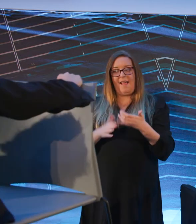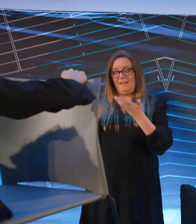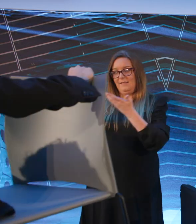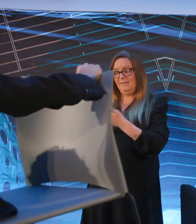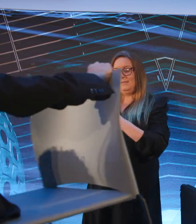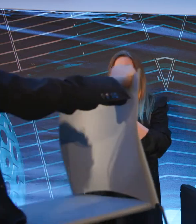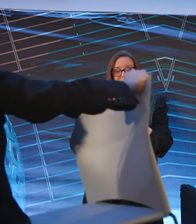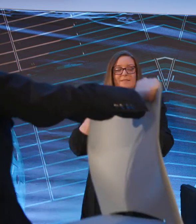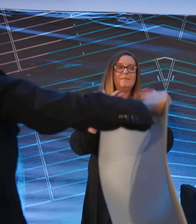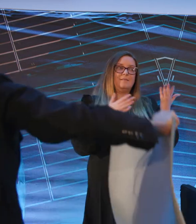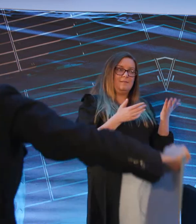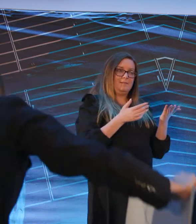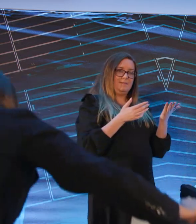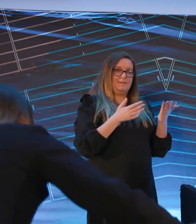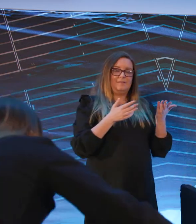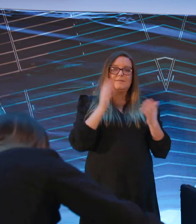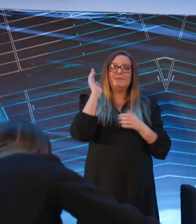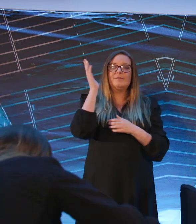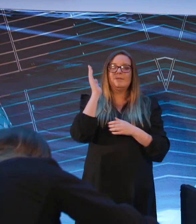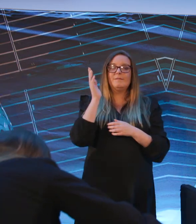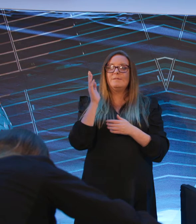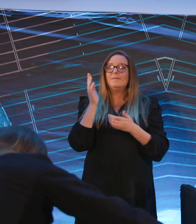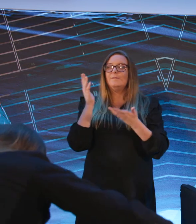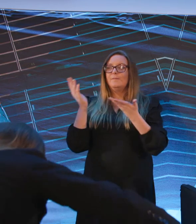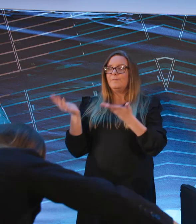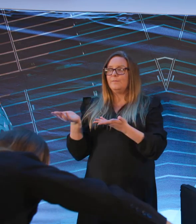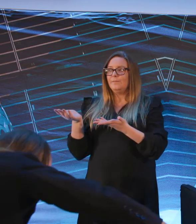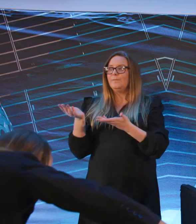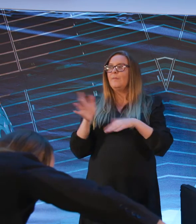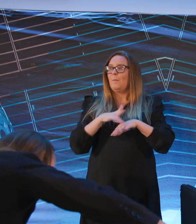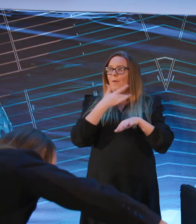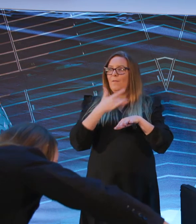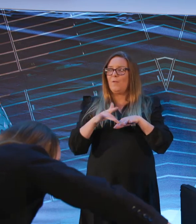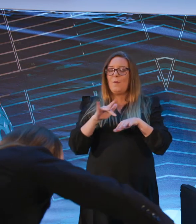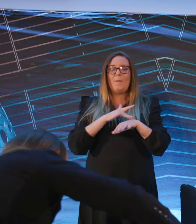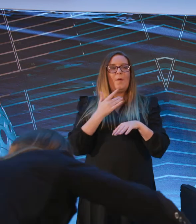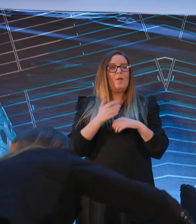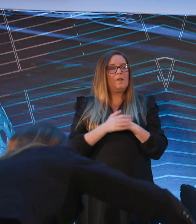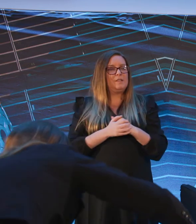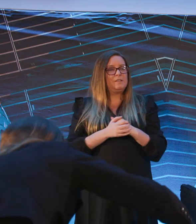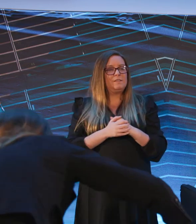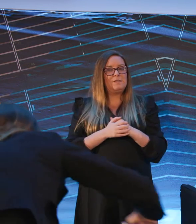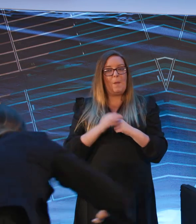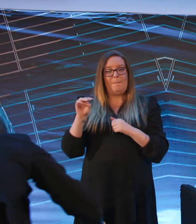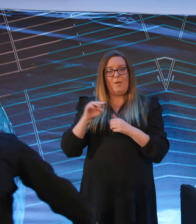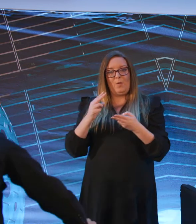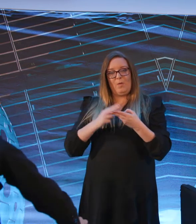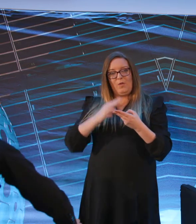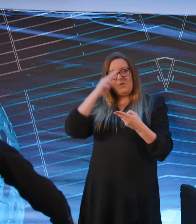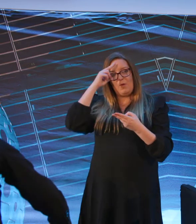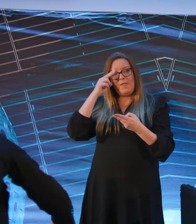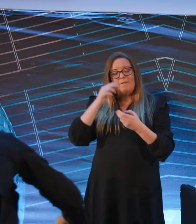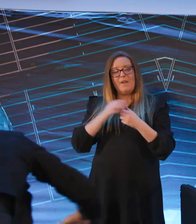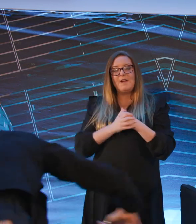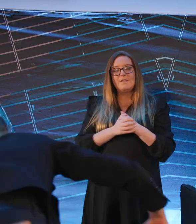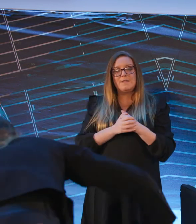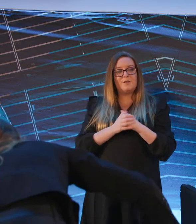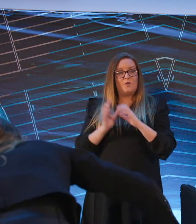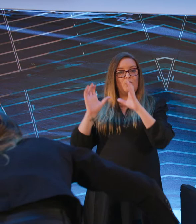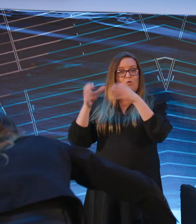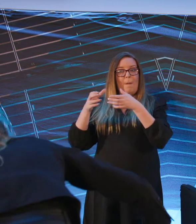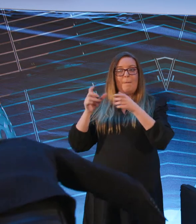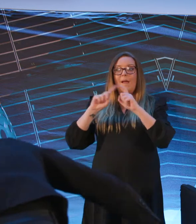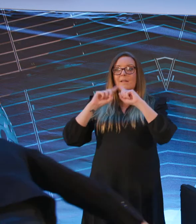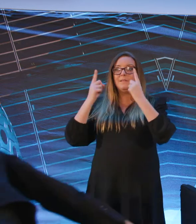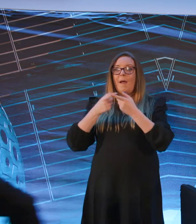final word to our performers, a joint project of Maynooth University Traditional Group in the Department of